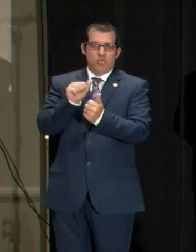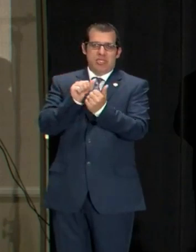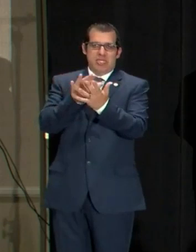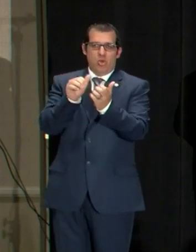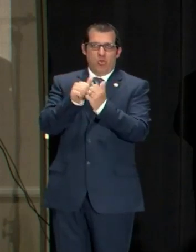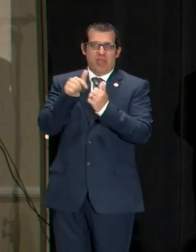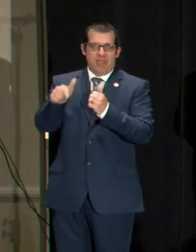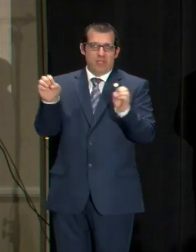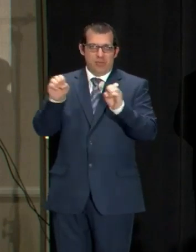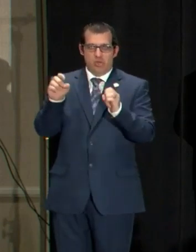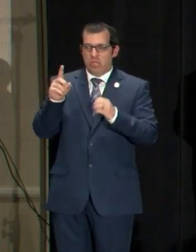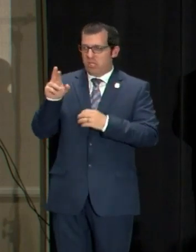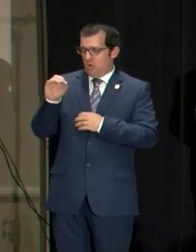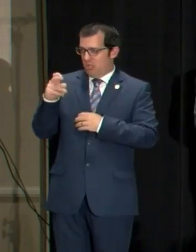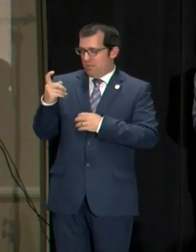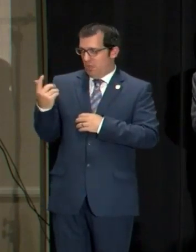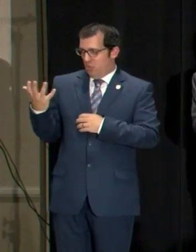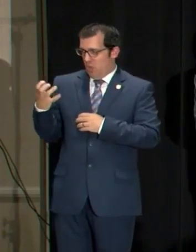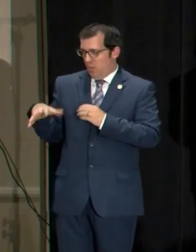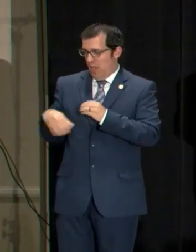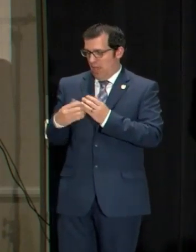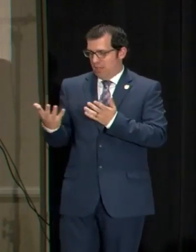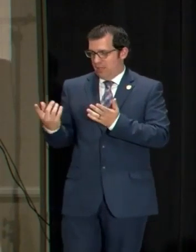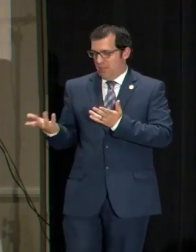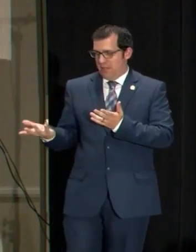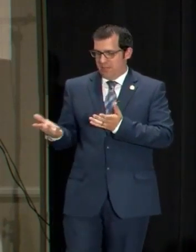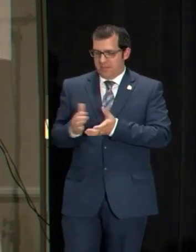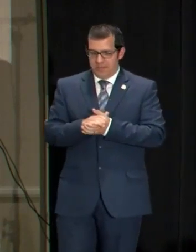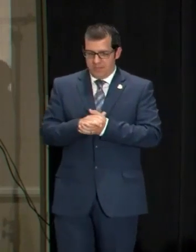this emergency. Dr. Smith, did you want to add to that?